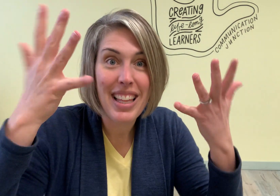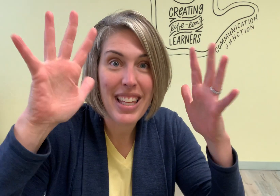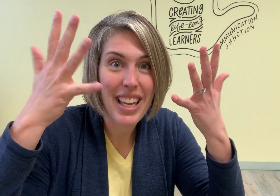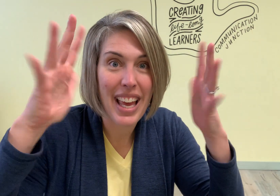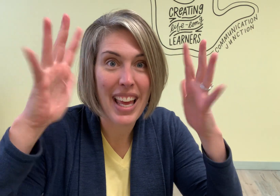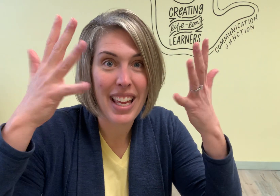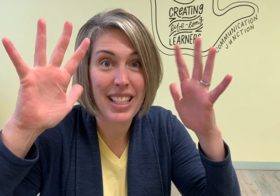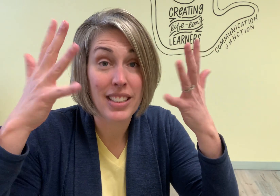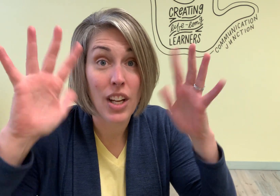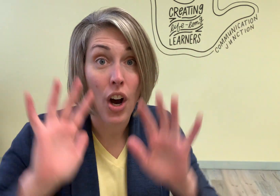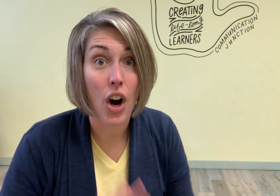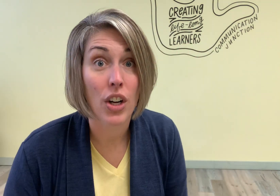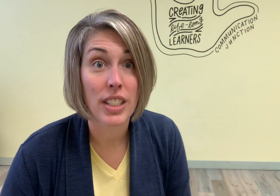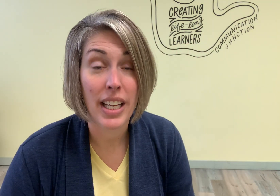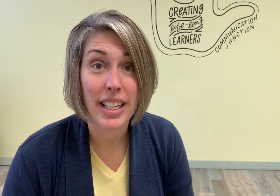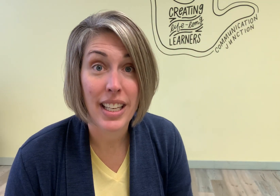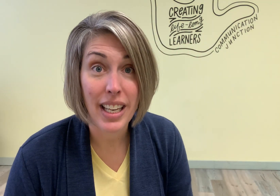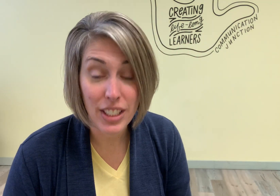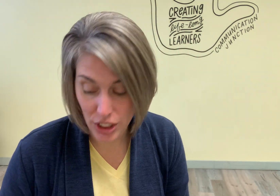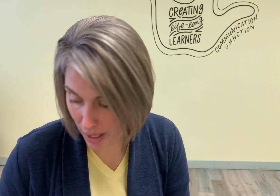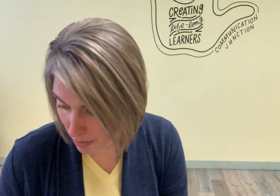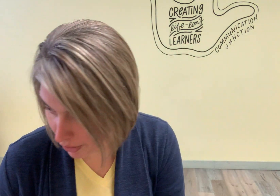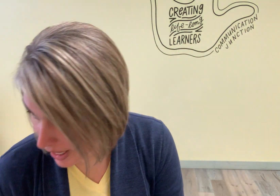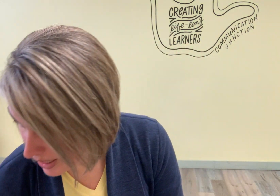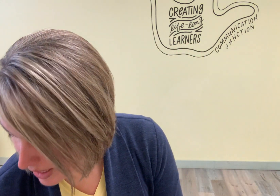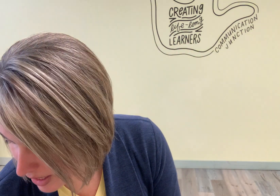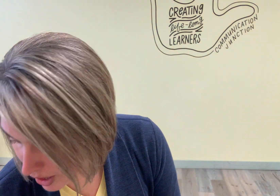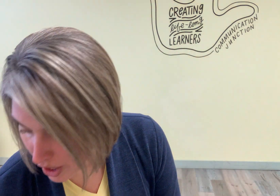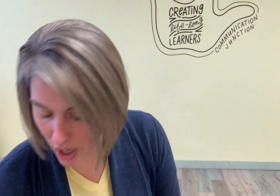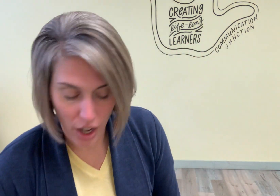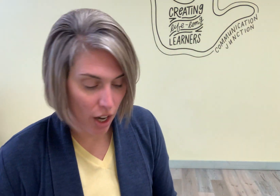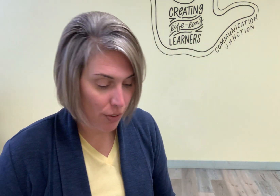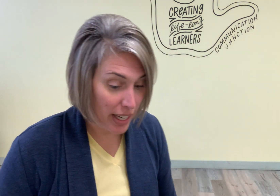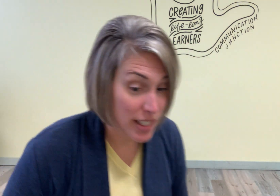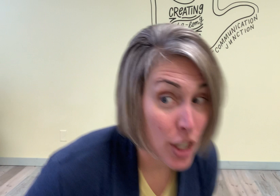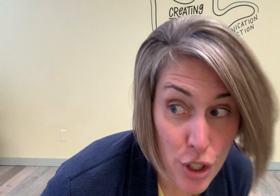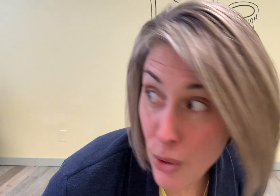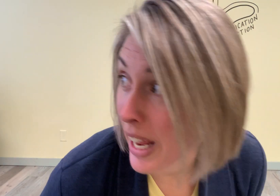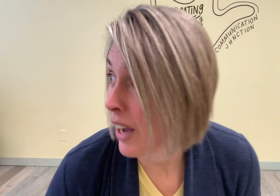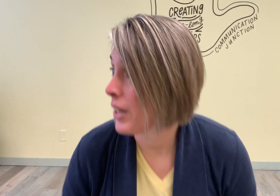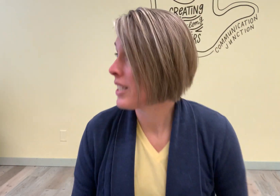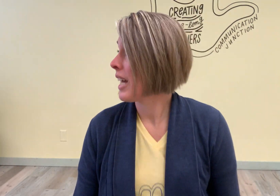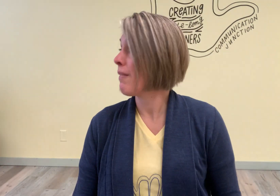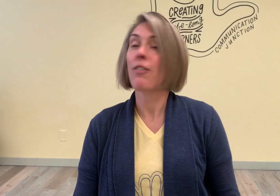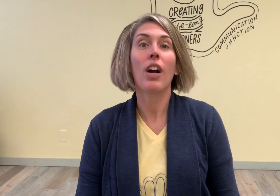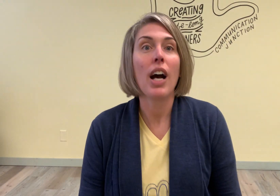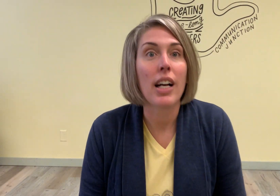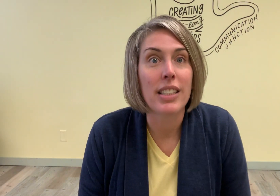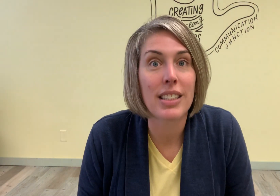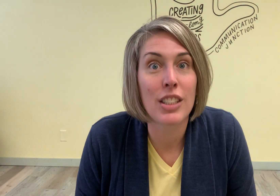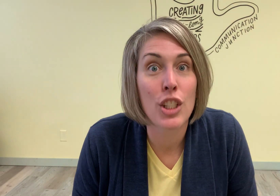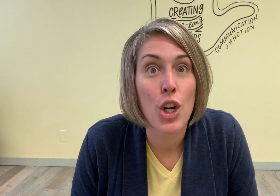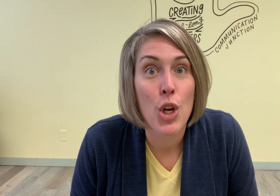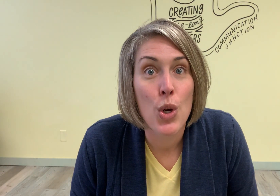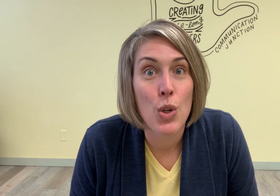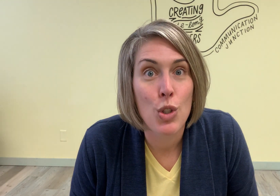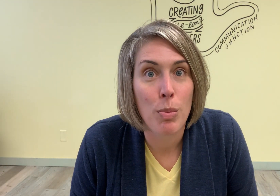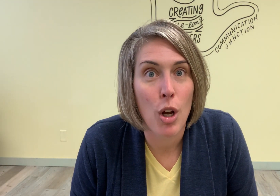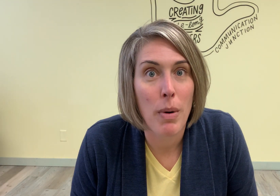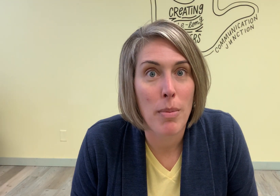The end. All done. Nice job, friends. All right, so now it is time for us to blow